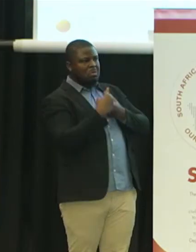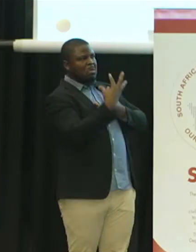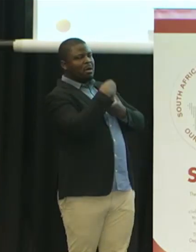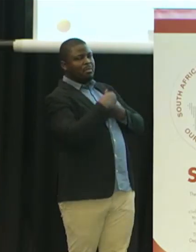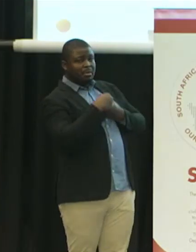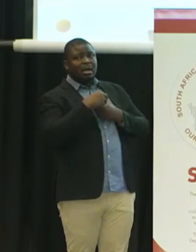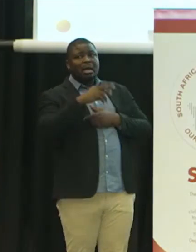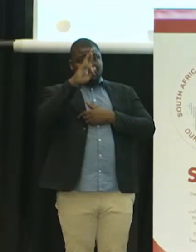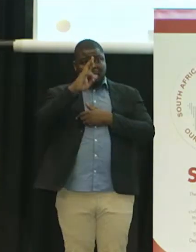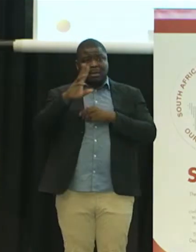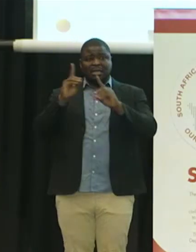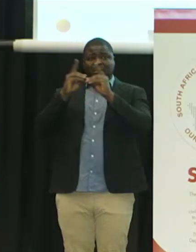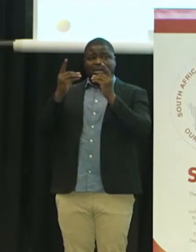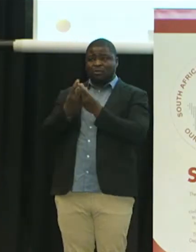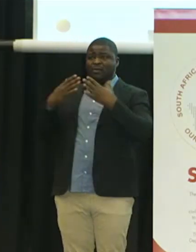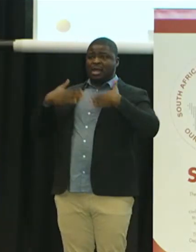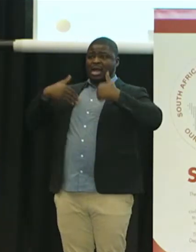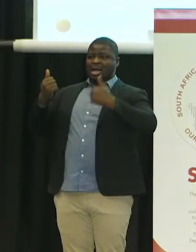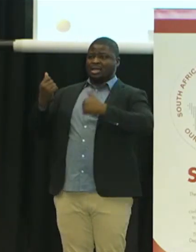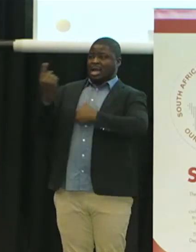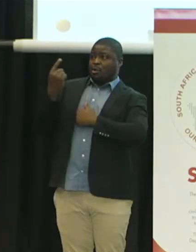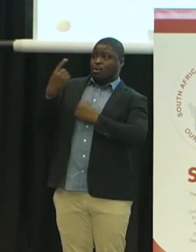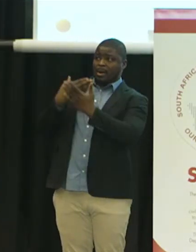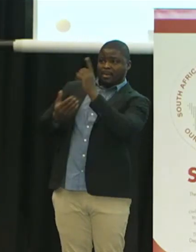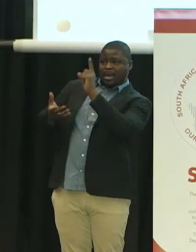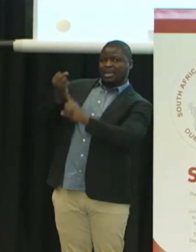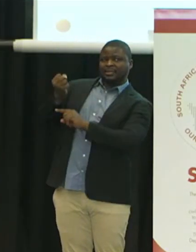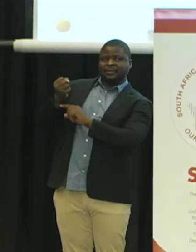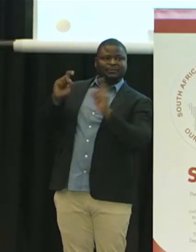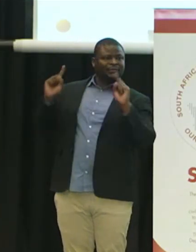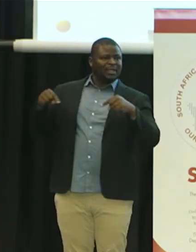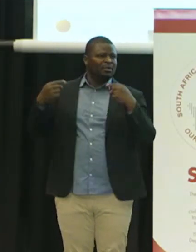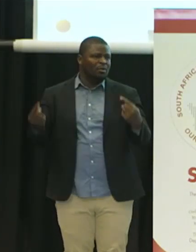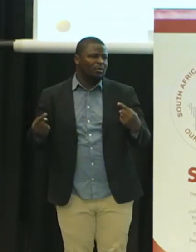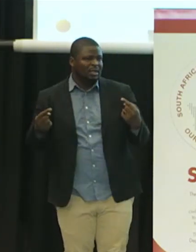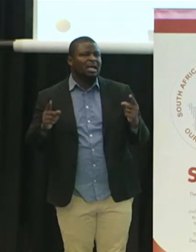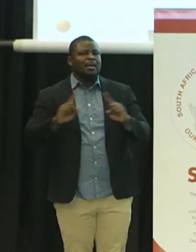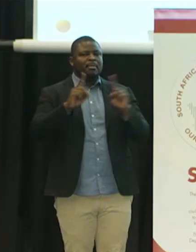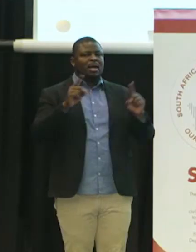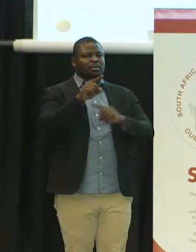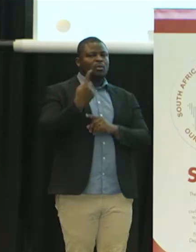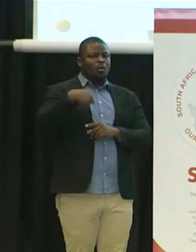alone, but we need to make sure that there is a broader